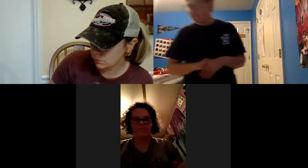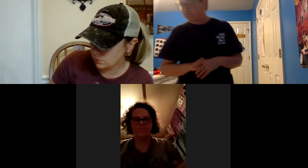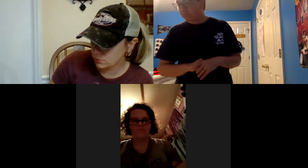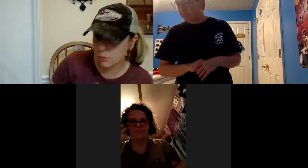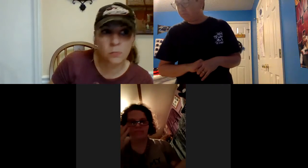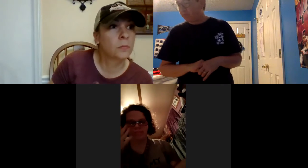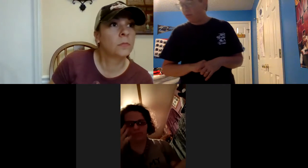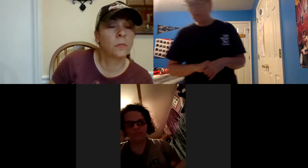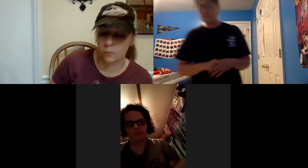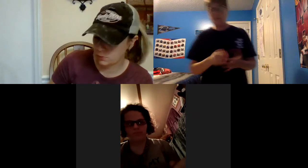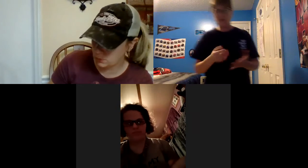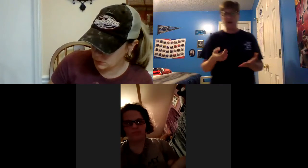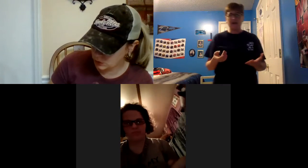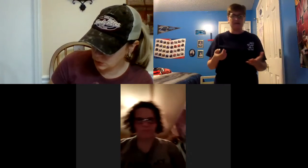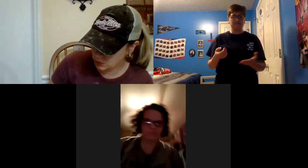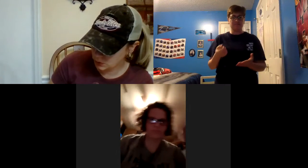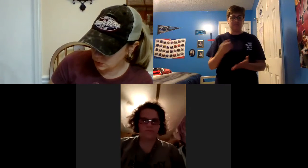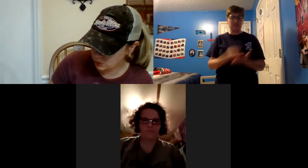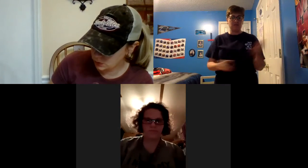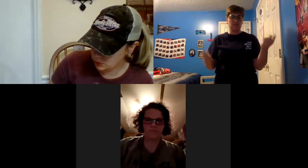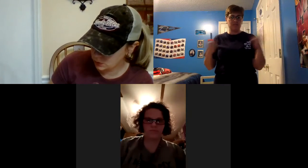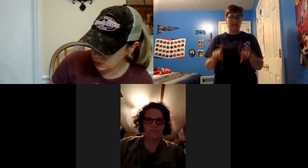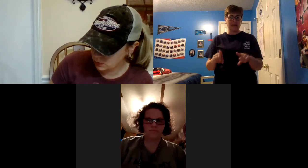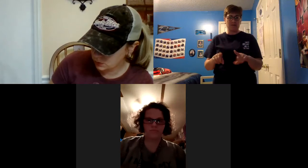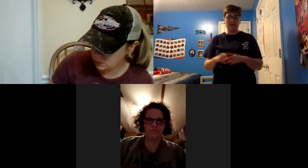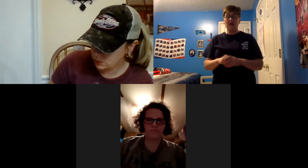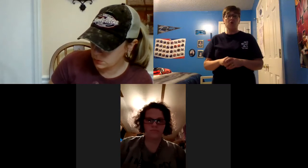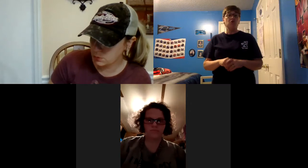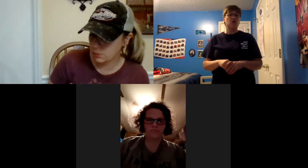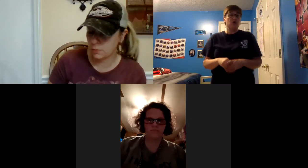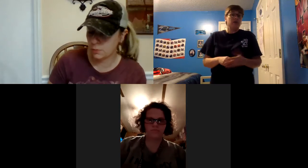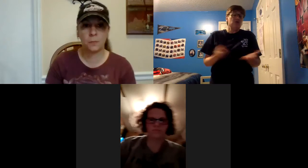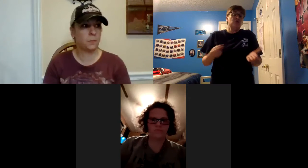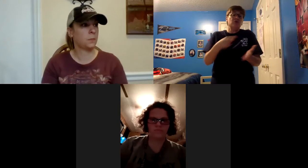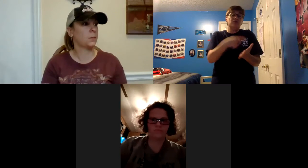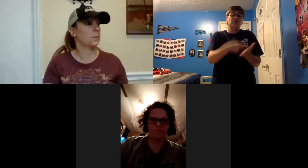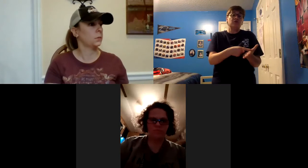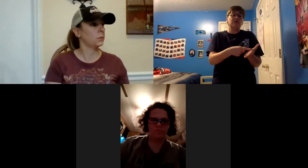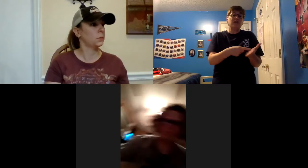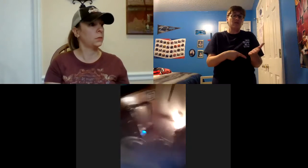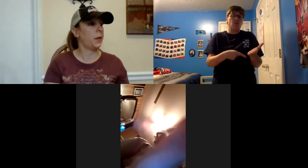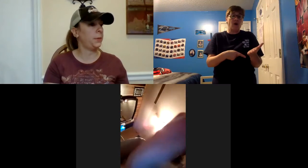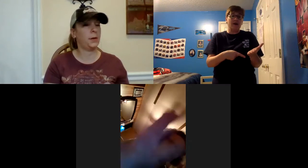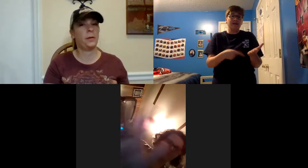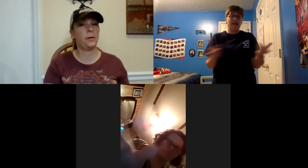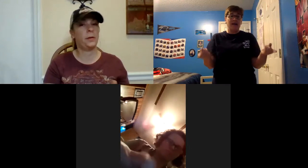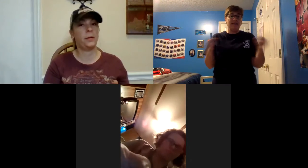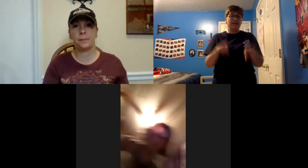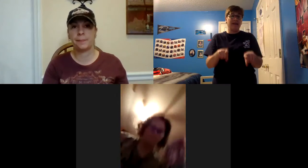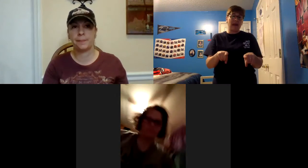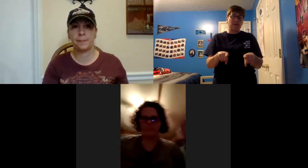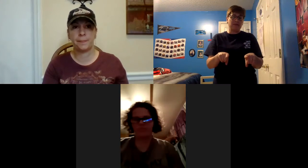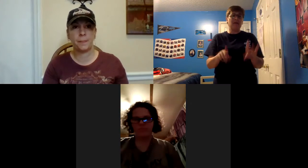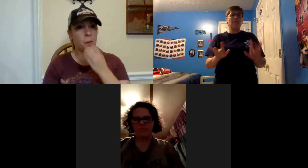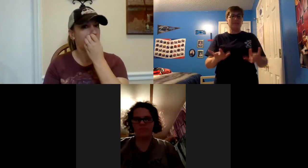up or what's going on, what's happening. You could do your sign what and